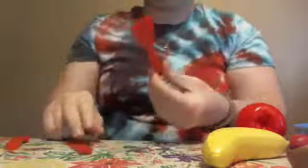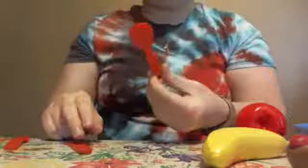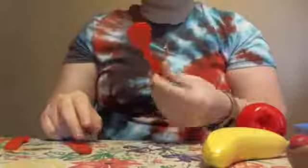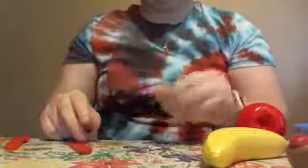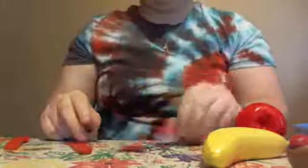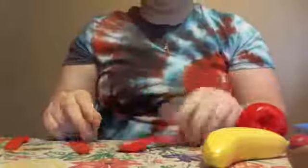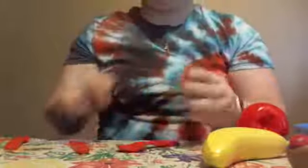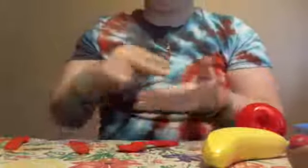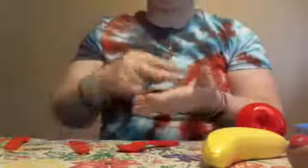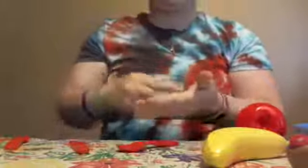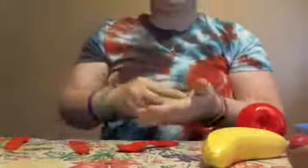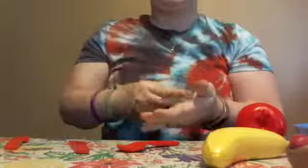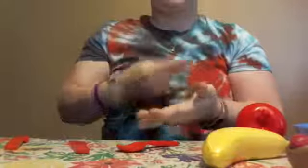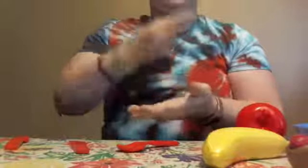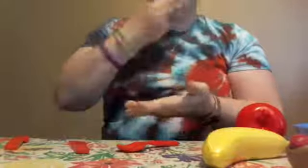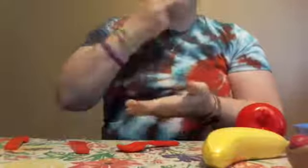And we have a spoon.